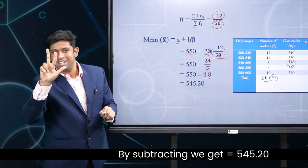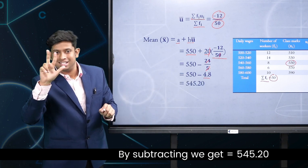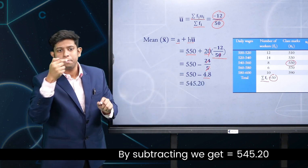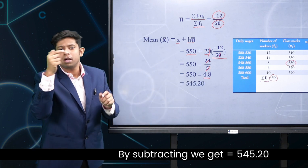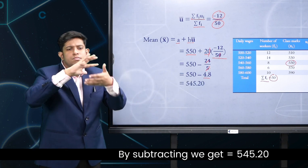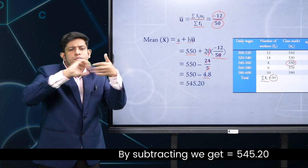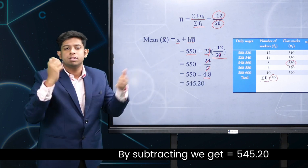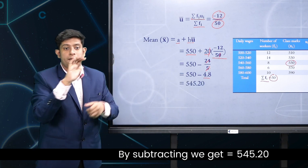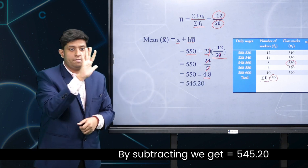545.20.